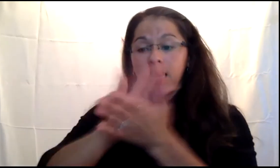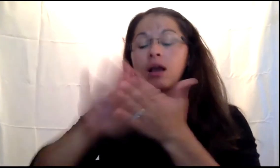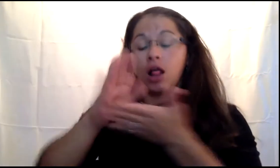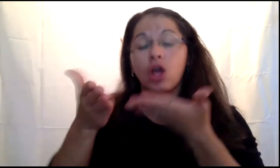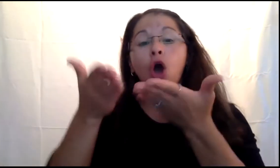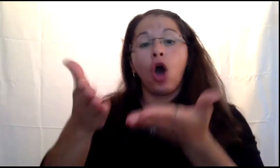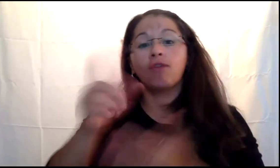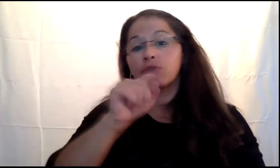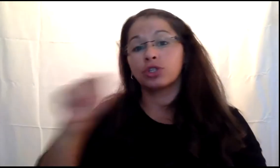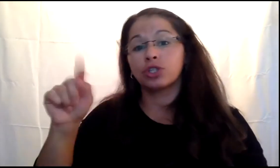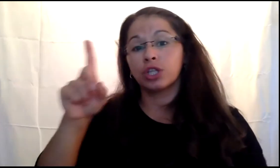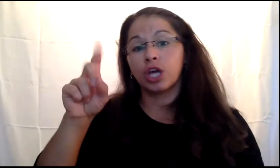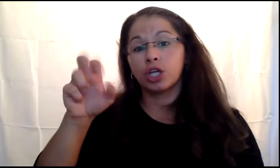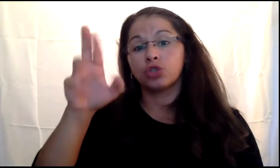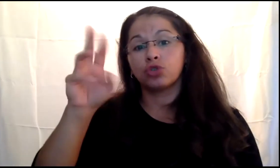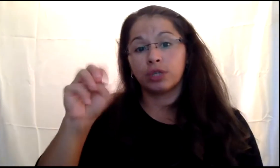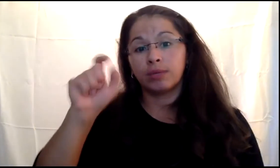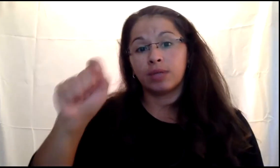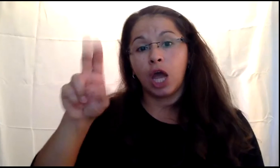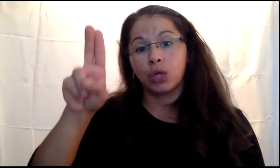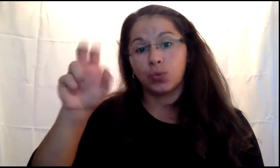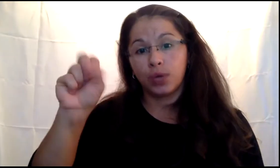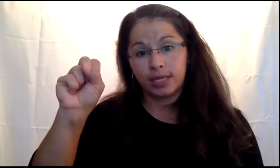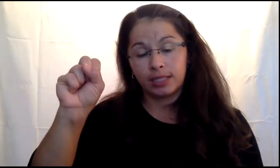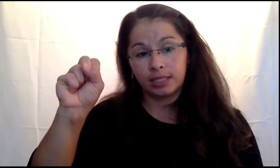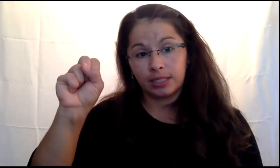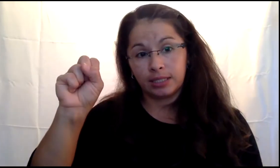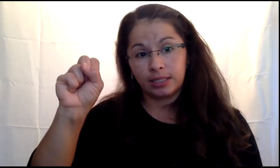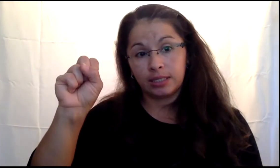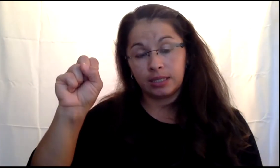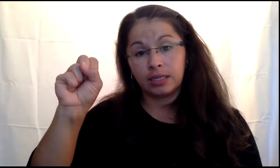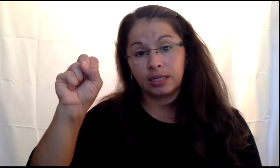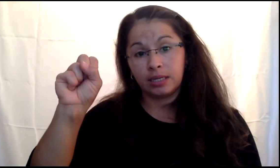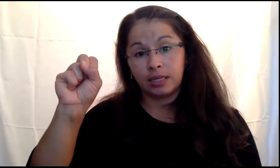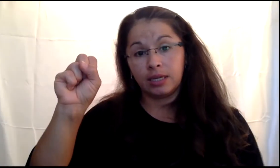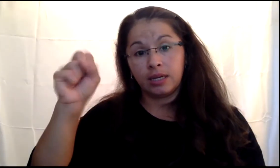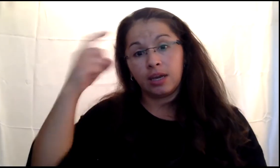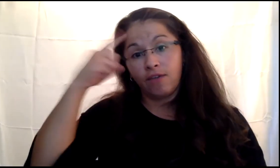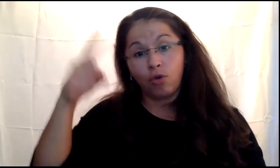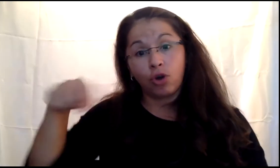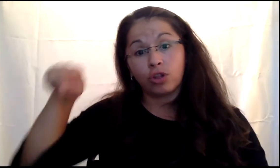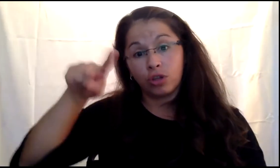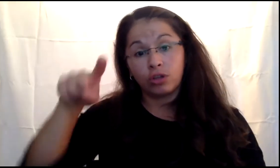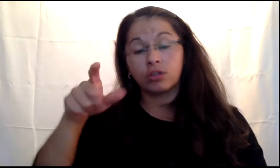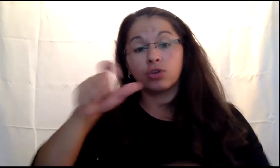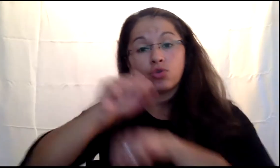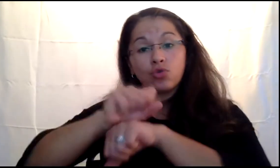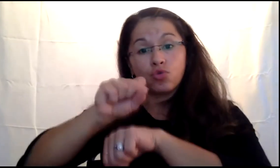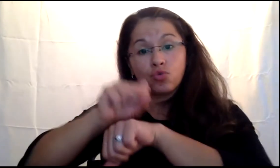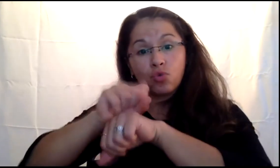So it's a natural partner with us. And for those of you who work with Dream.us or know about it, Gabby